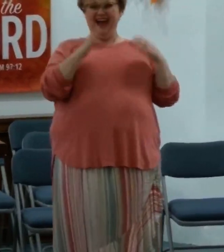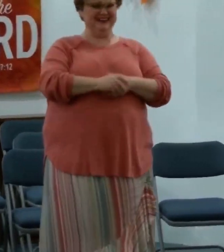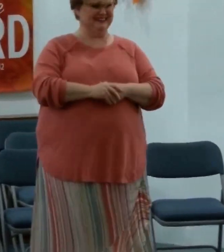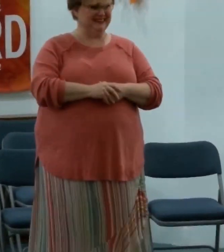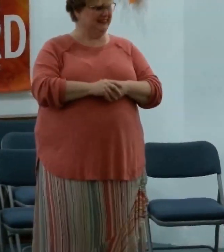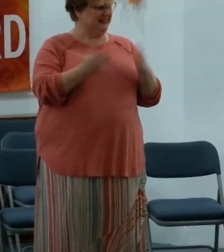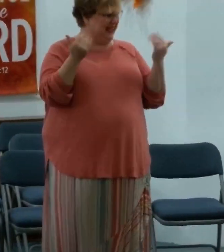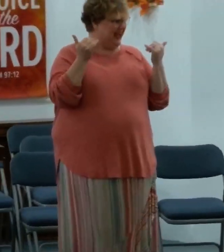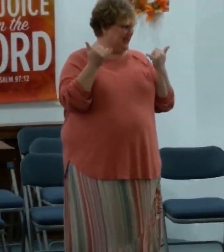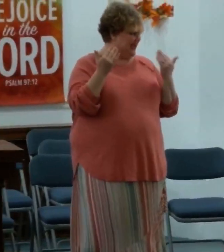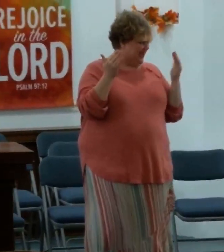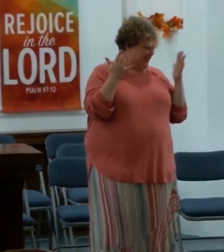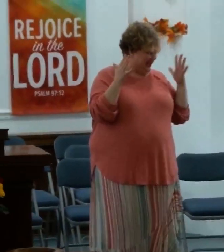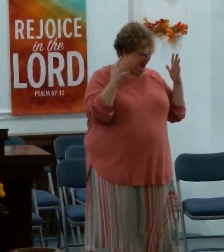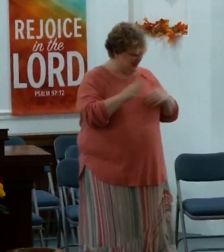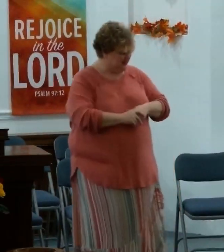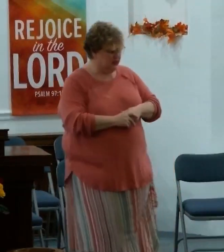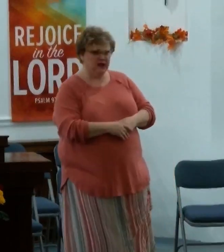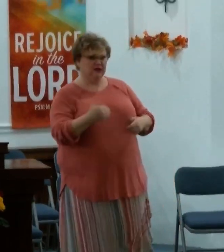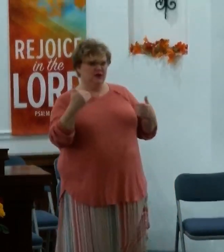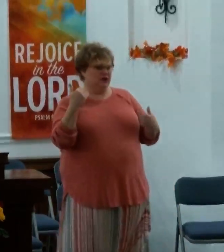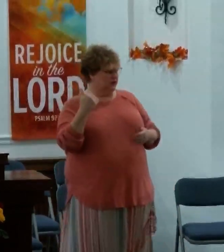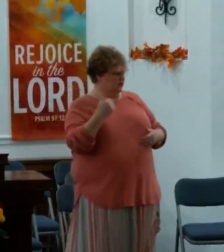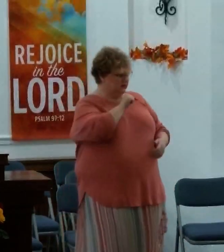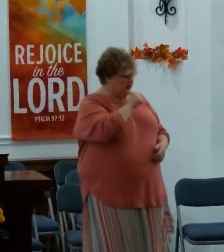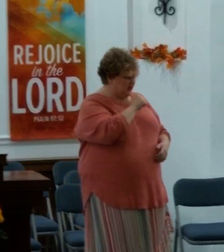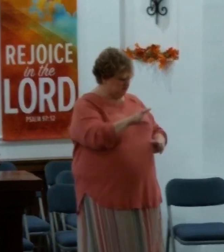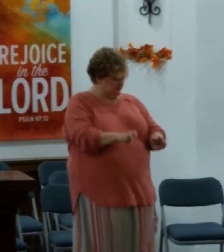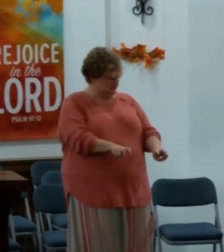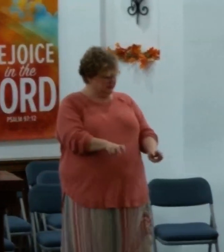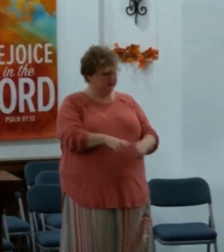Yay, yay, yay. We got boys. Y'all not gonna sit up here?